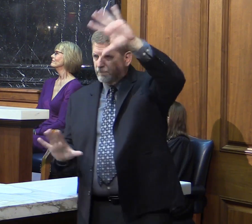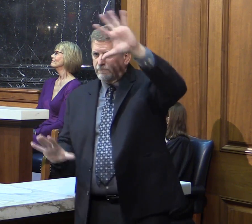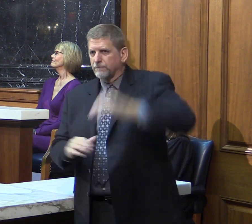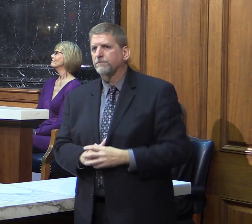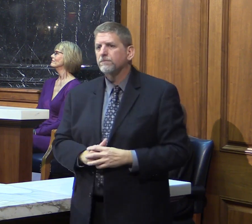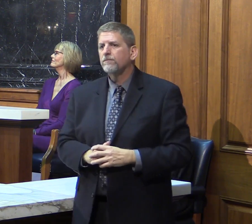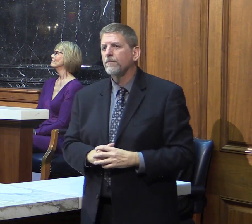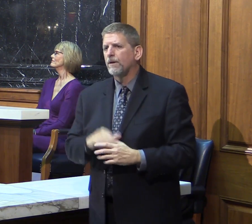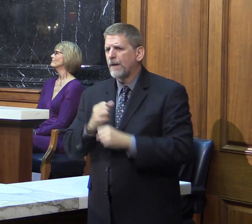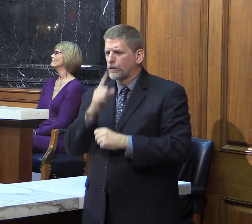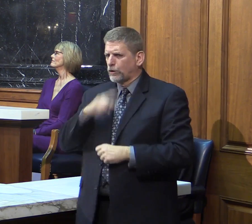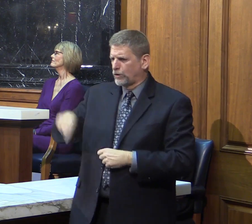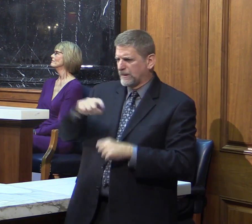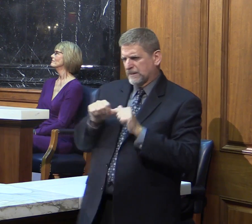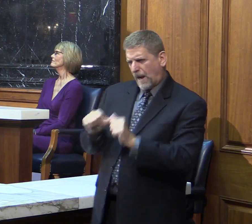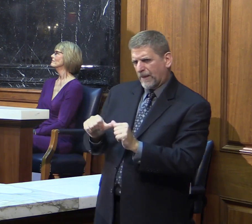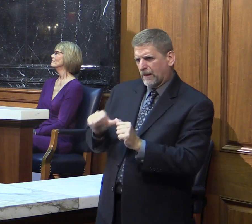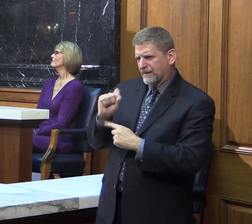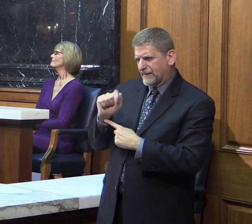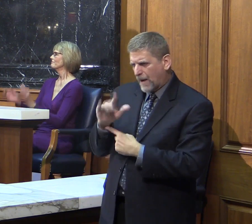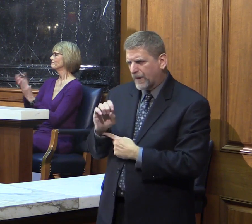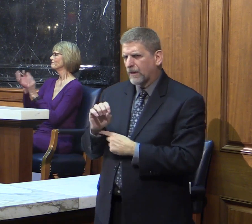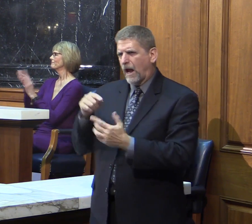and affordable as we move forward.